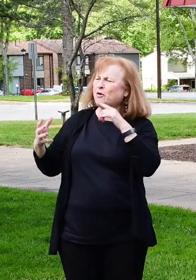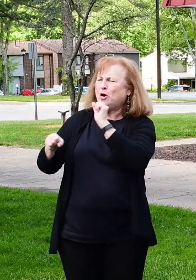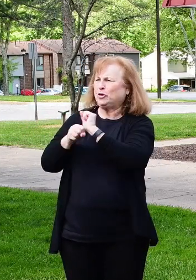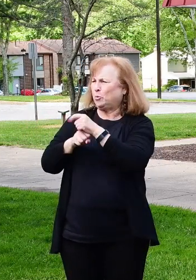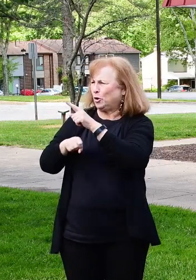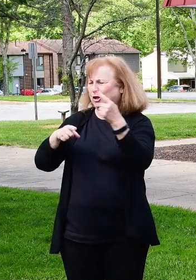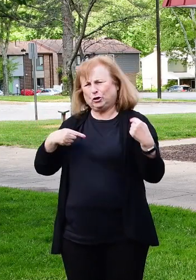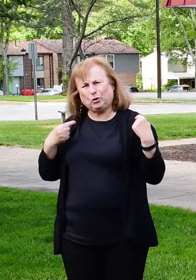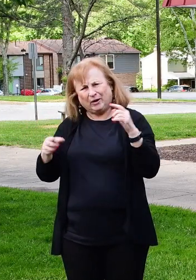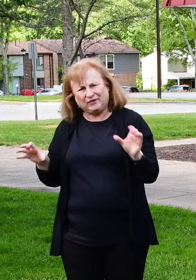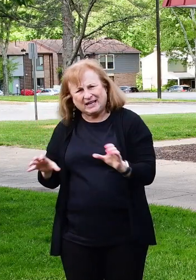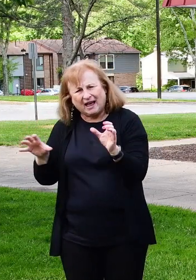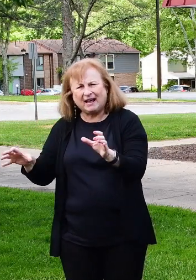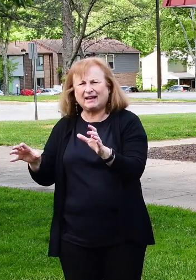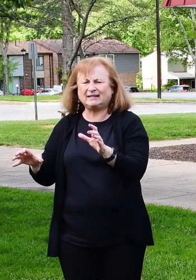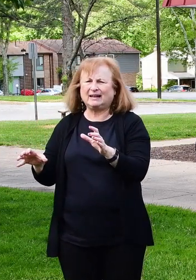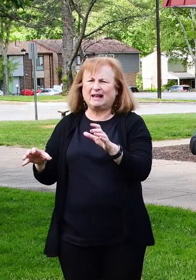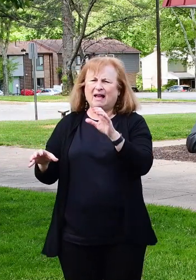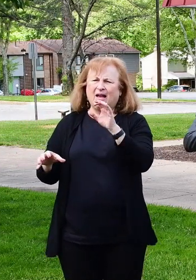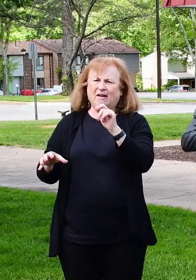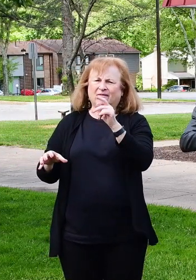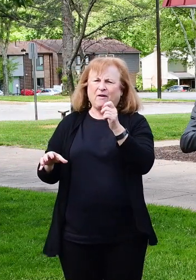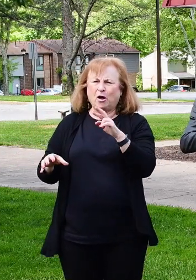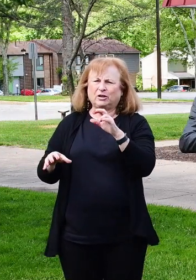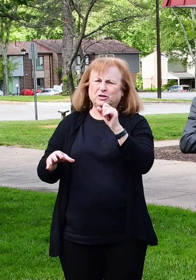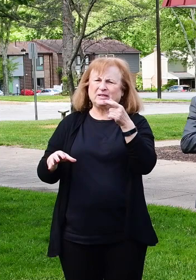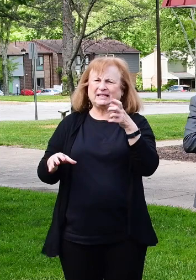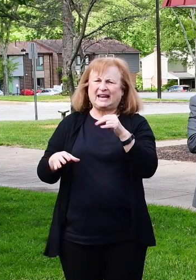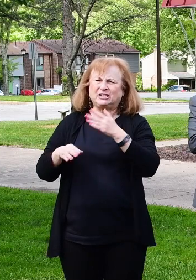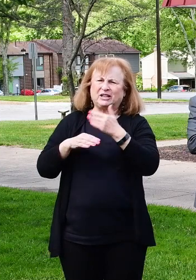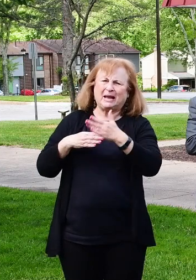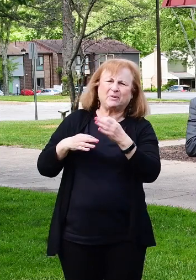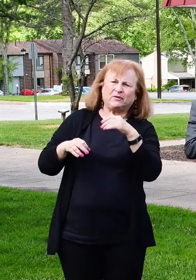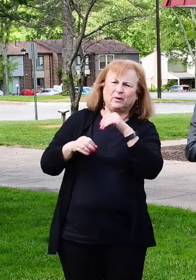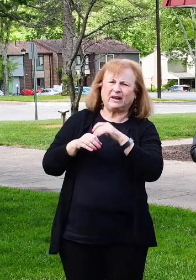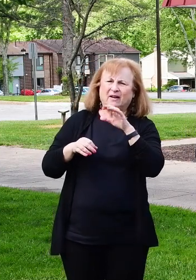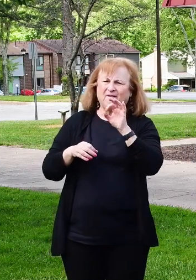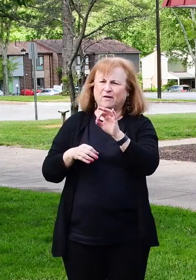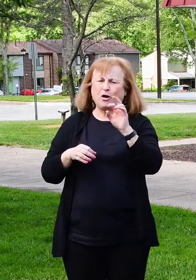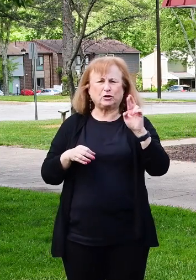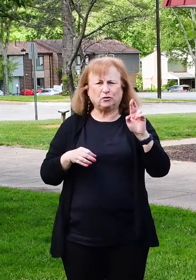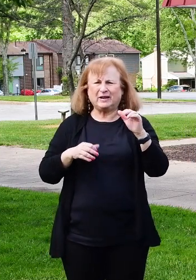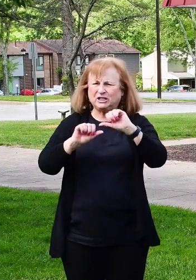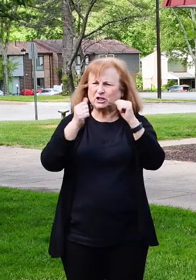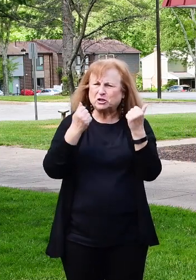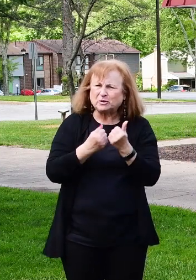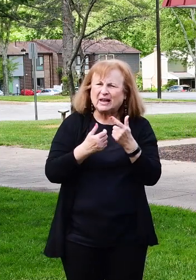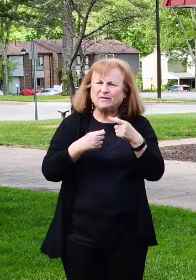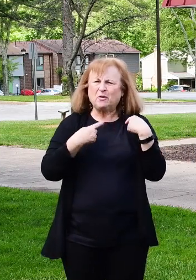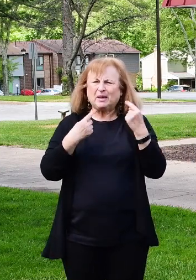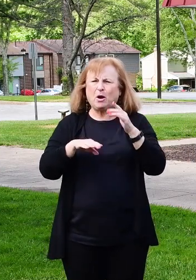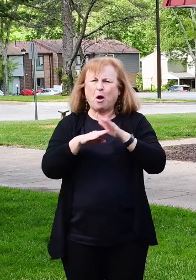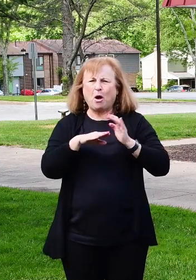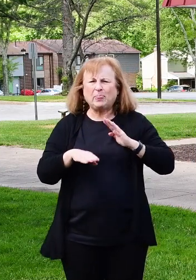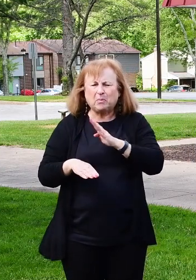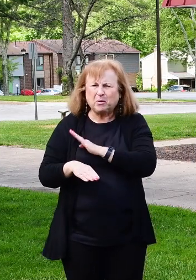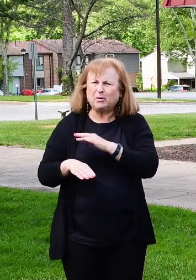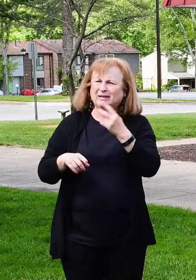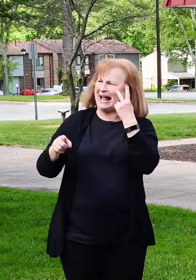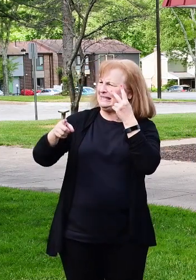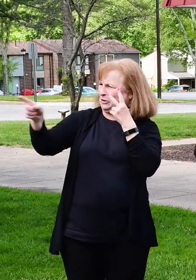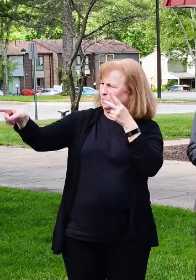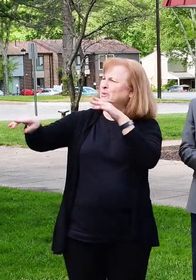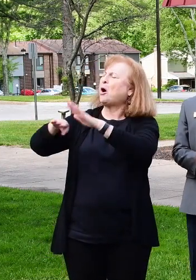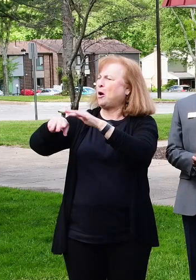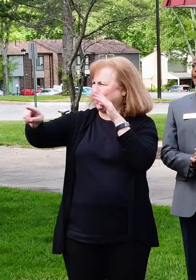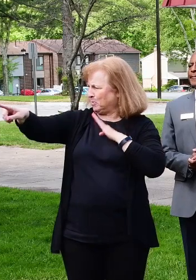work that you have done, and our Faulkner Station neighbors, if you're in the Faulkner Ridge Association, if you have been on the board, and I see you have